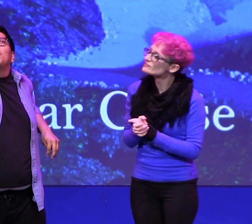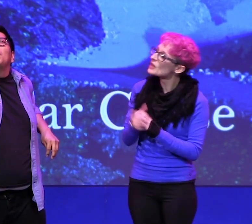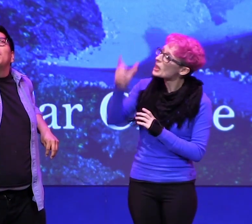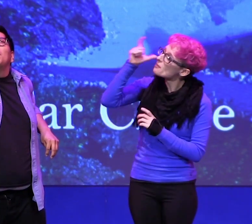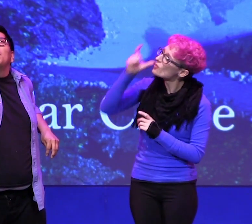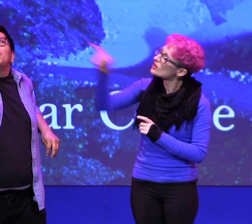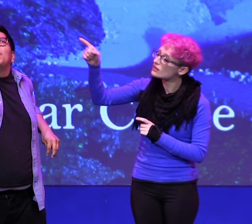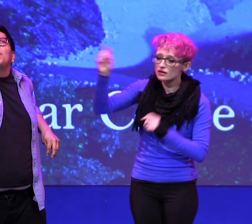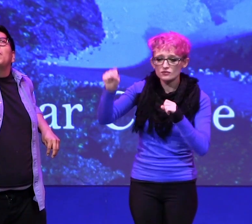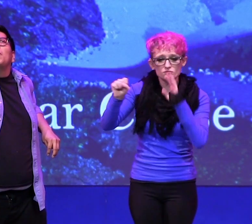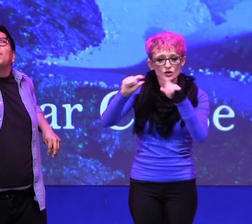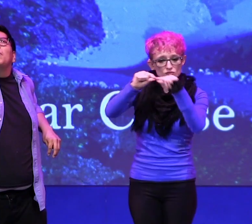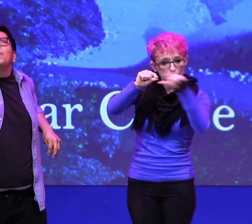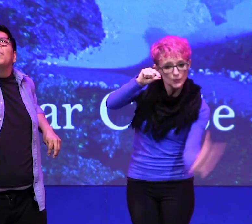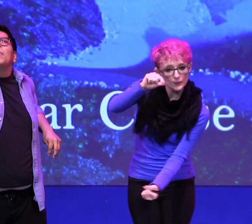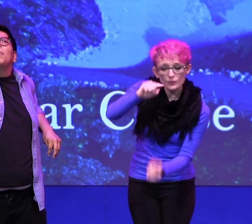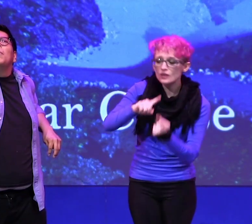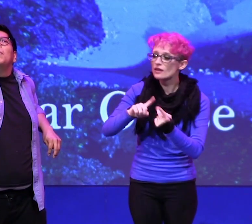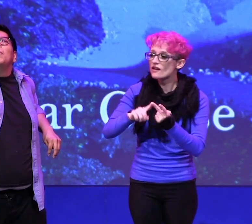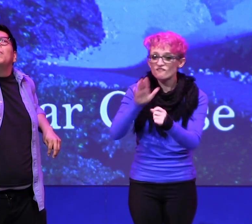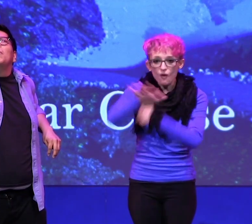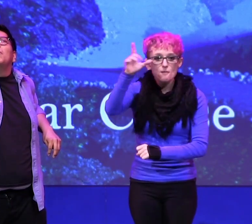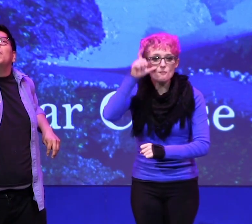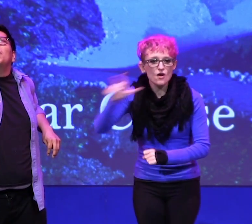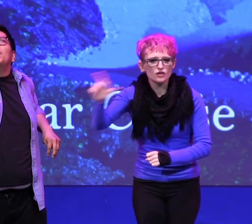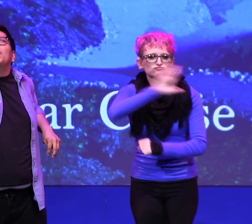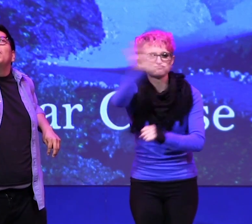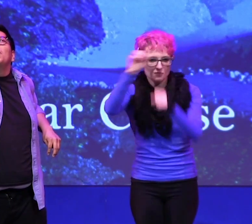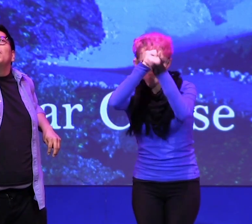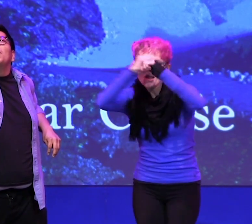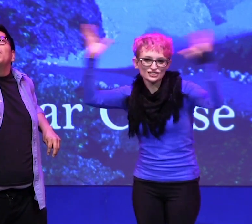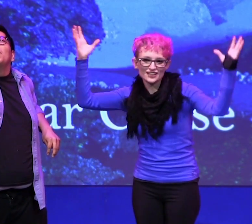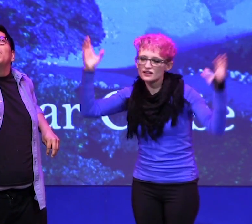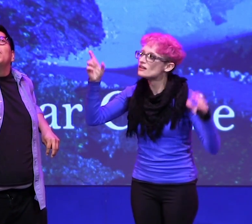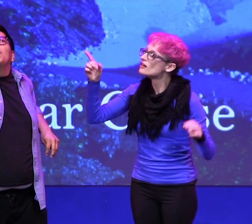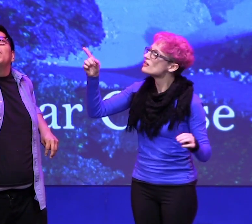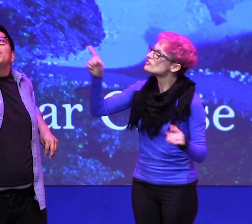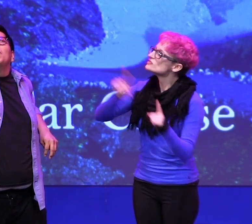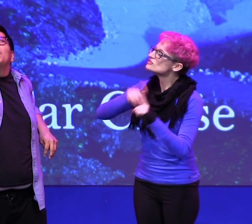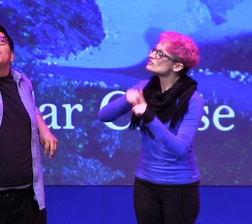there. And the moon. It could be a tiny crescent moon or a full moon. It's up to us to